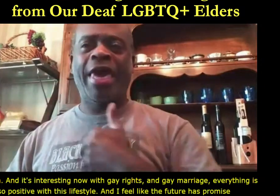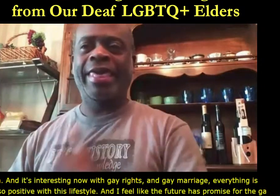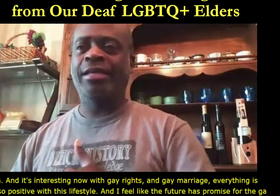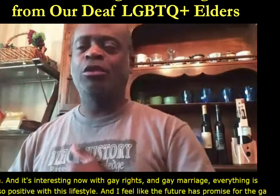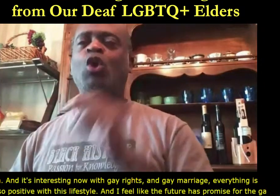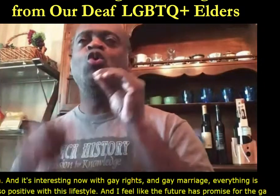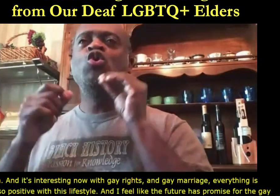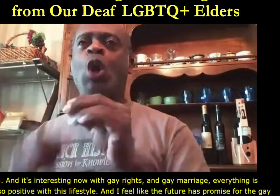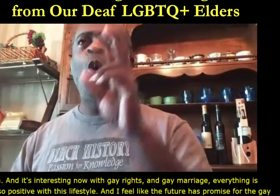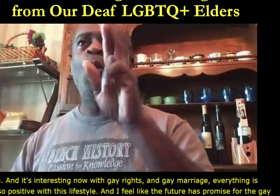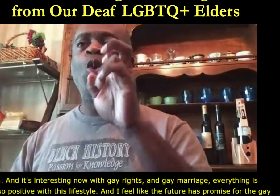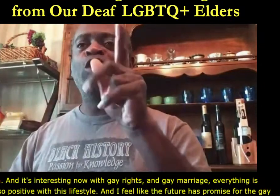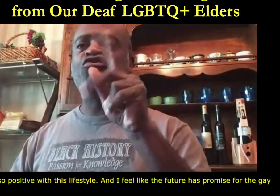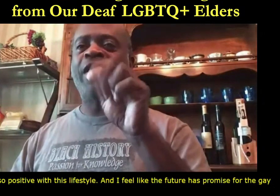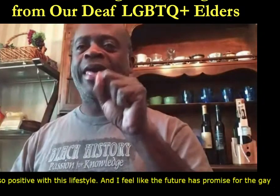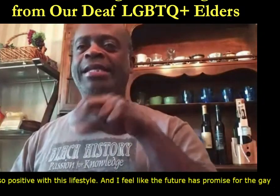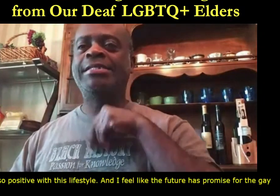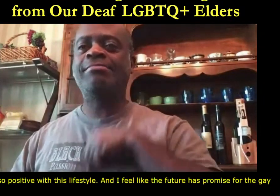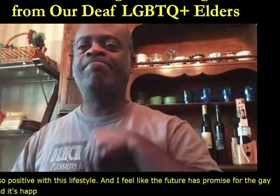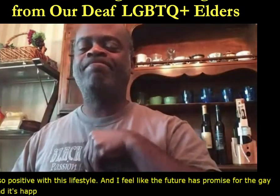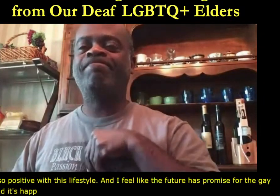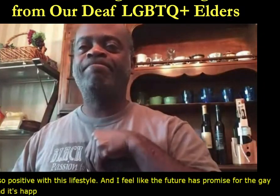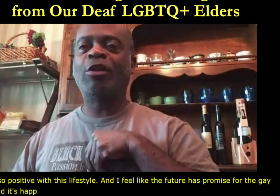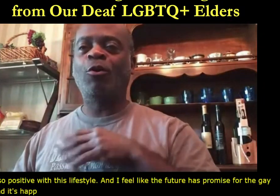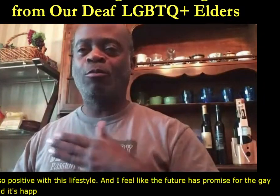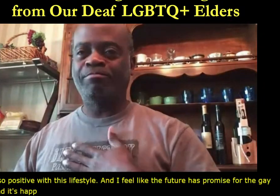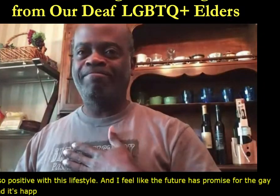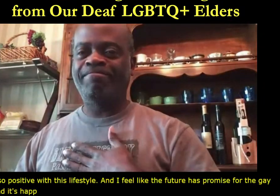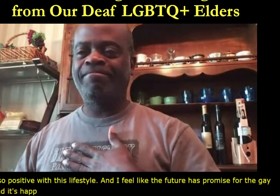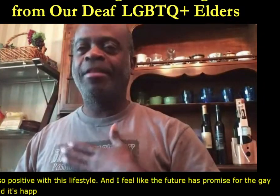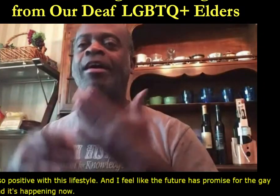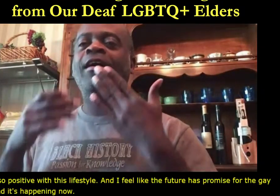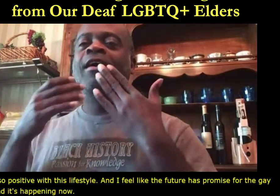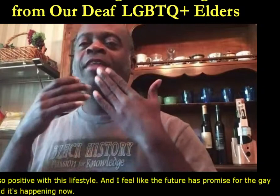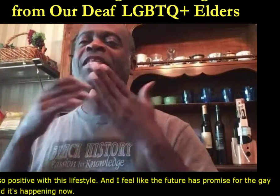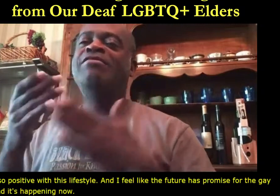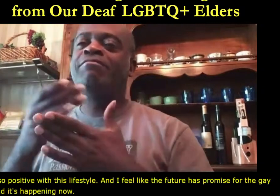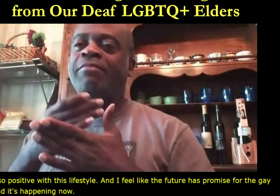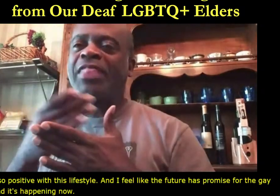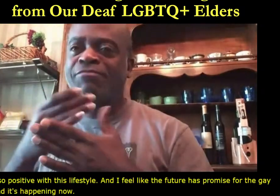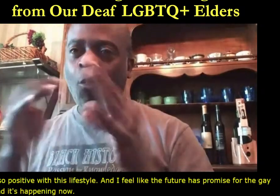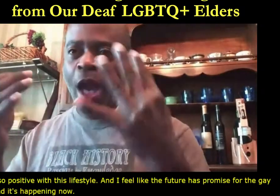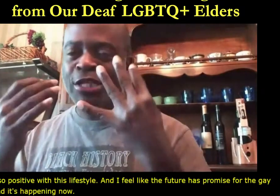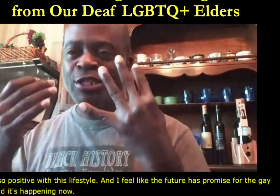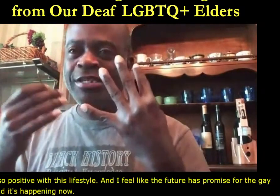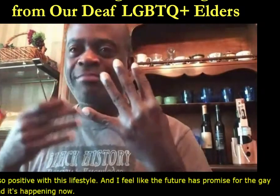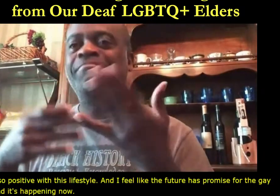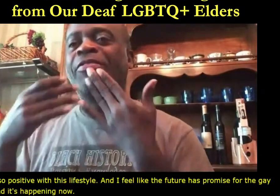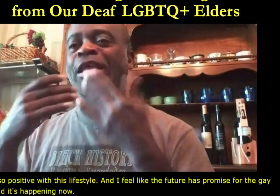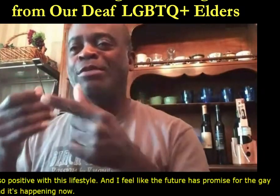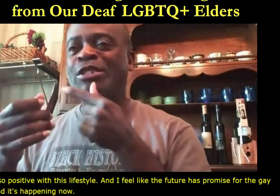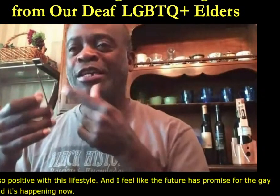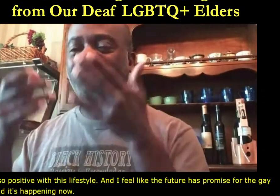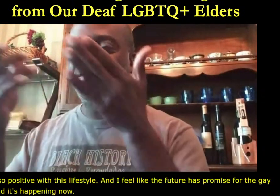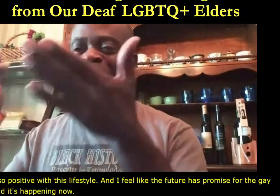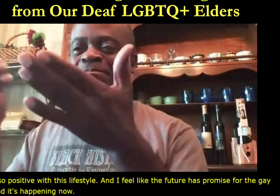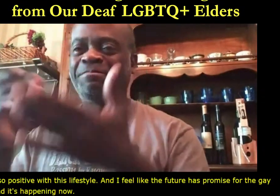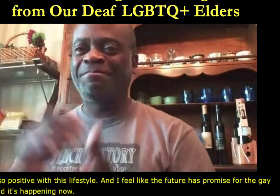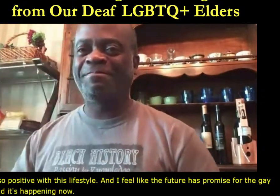so i have no regrets no nothing inside of me regrets that so thank you for watching me and